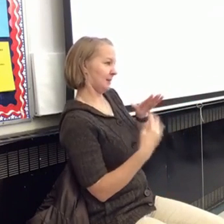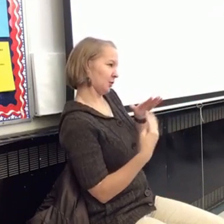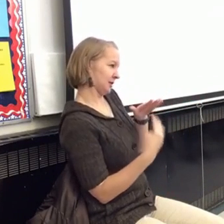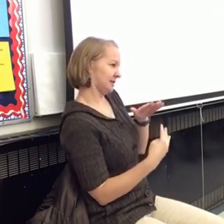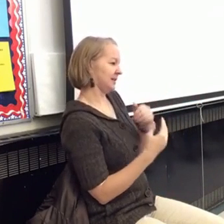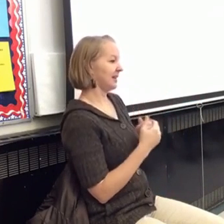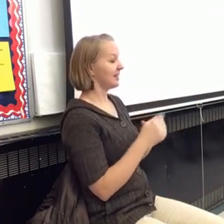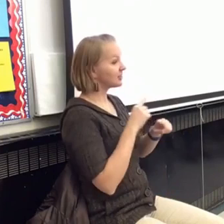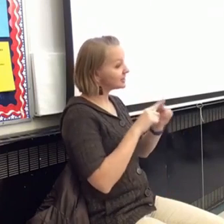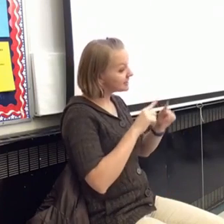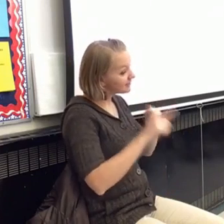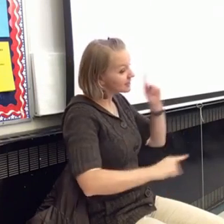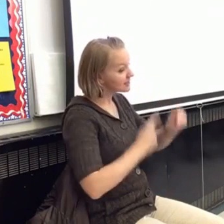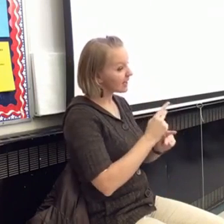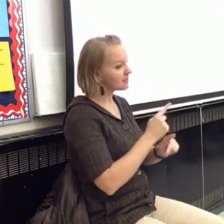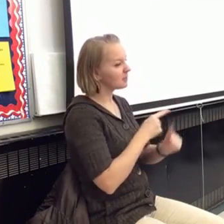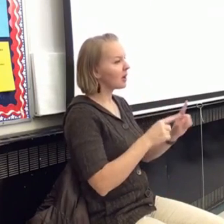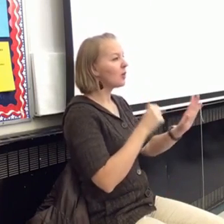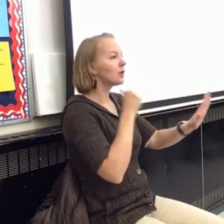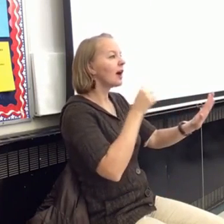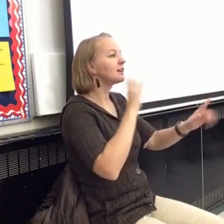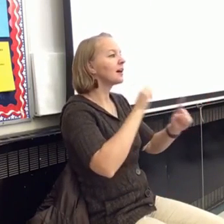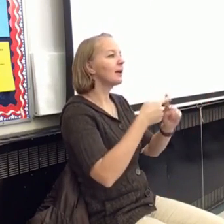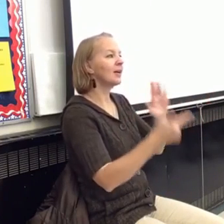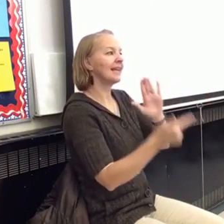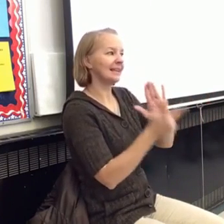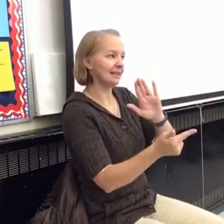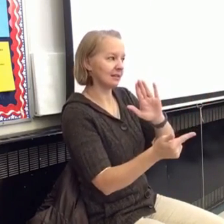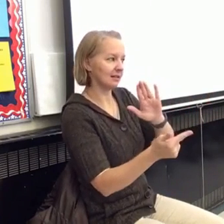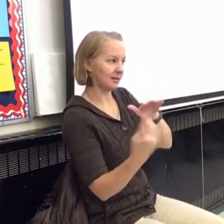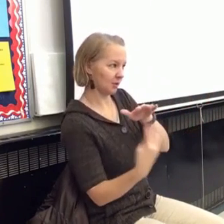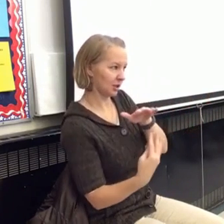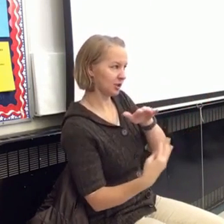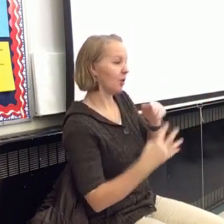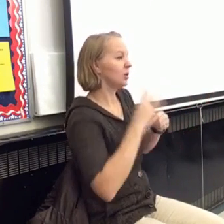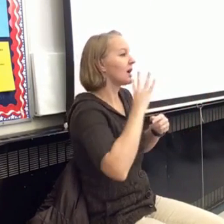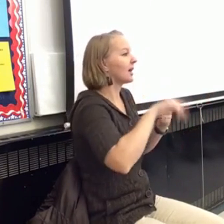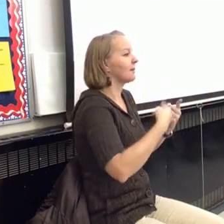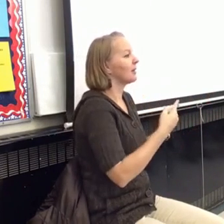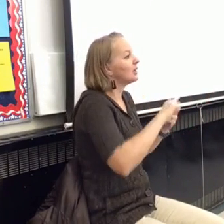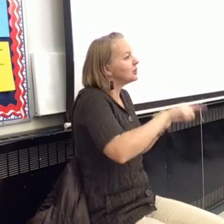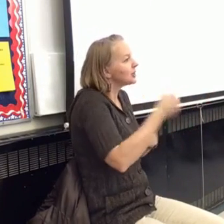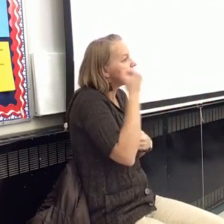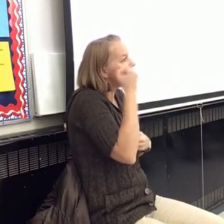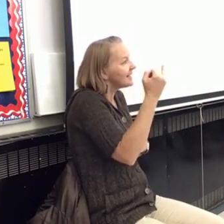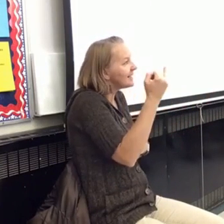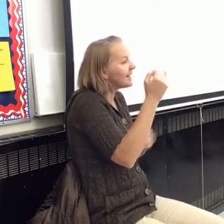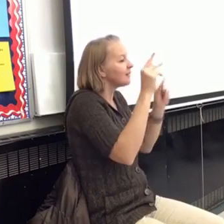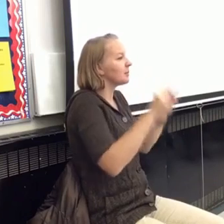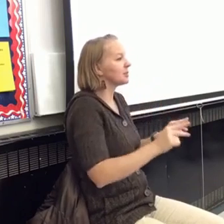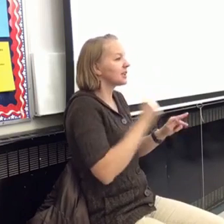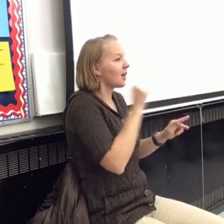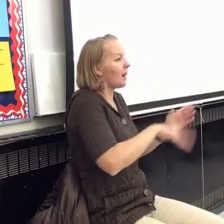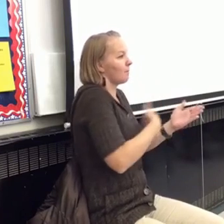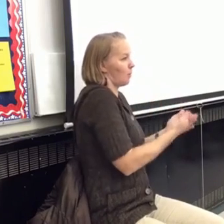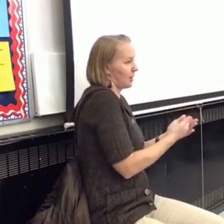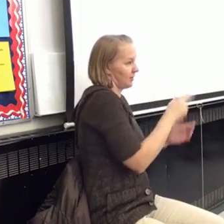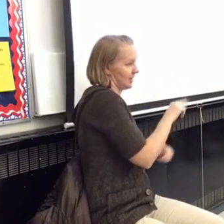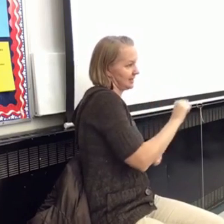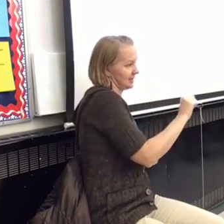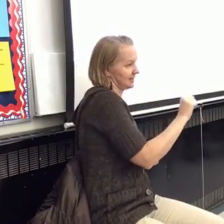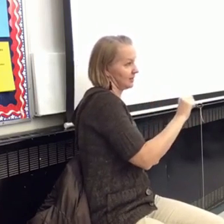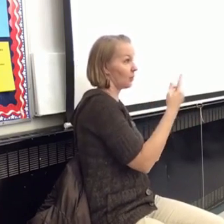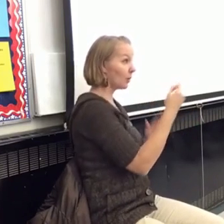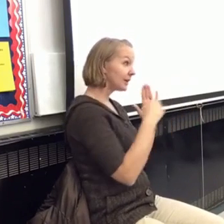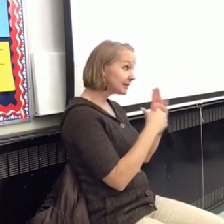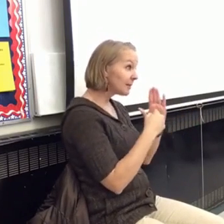forms, but we're going to talk about not illegal immigration because that's a whole other thing. We're talking about just the idea of somebody not born in the United States. An